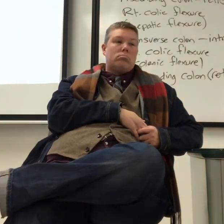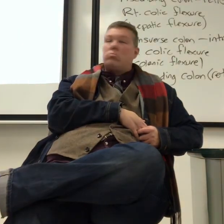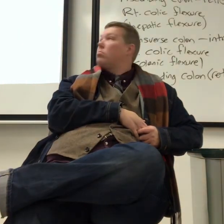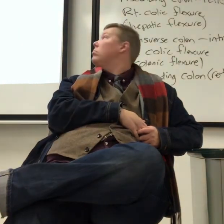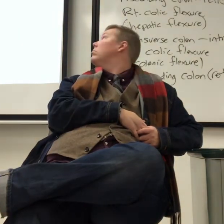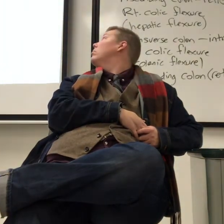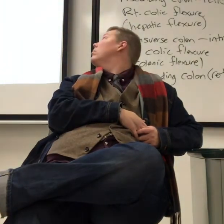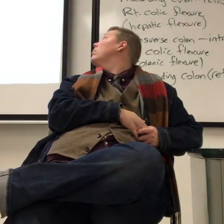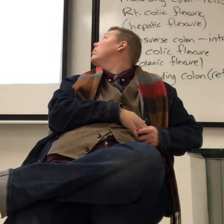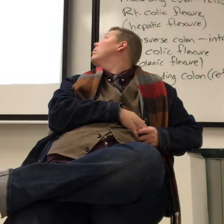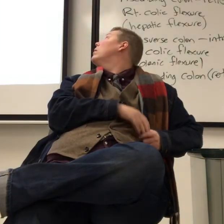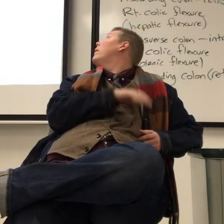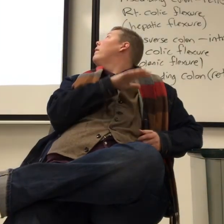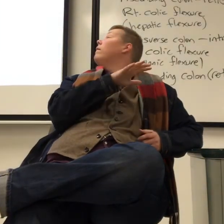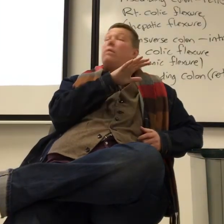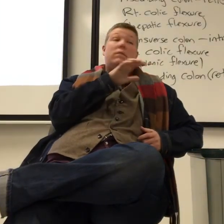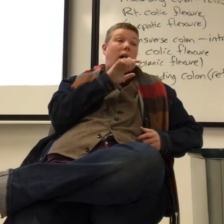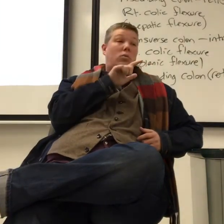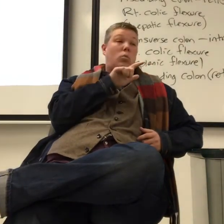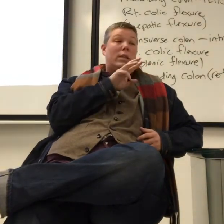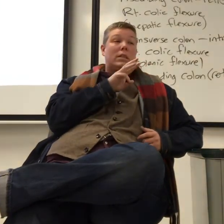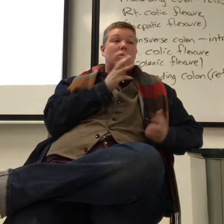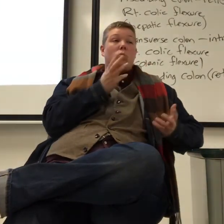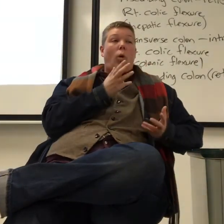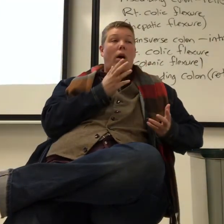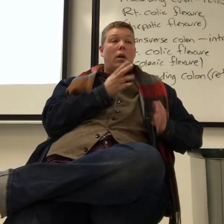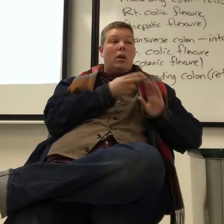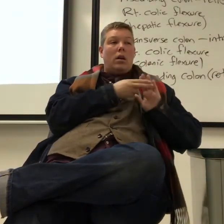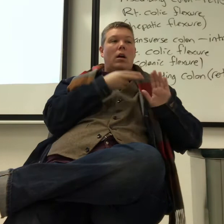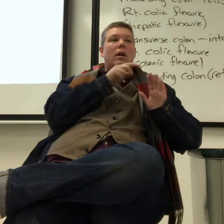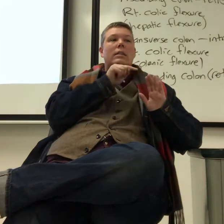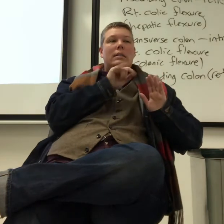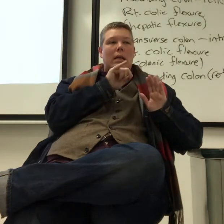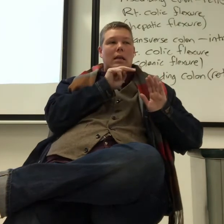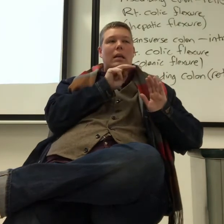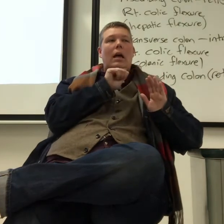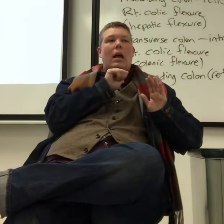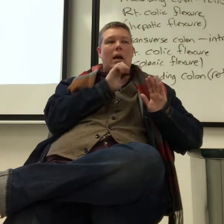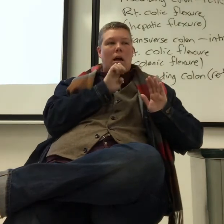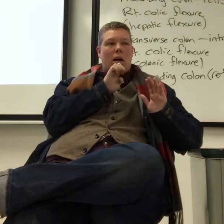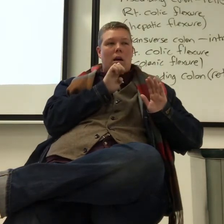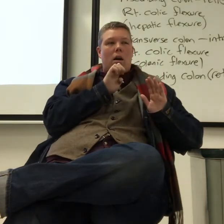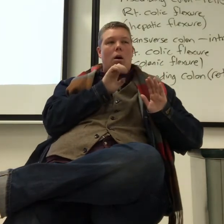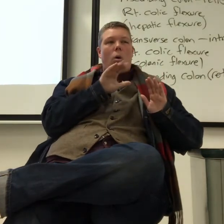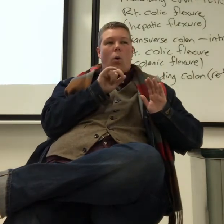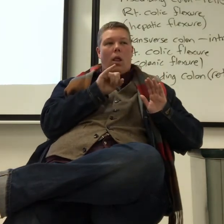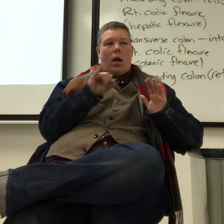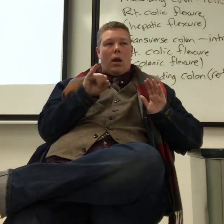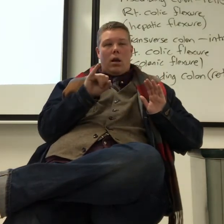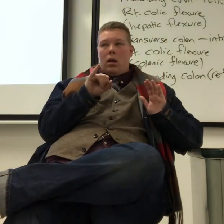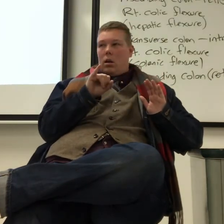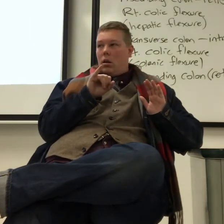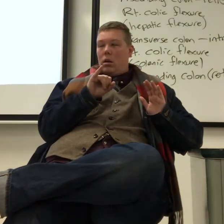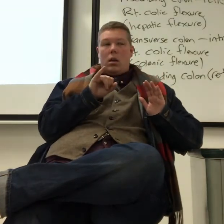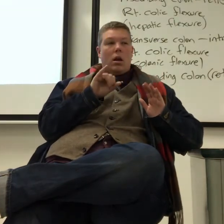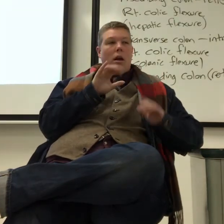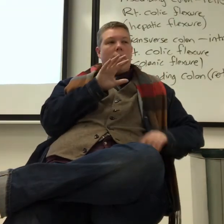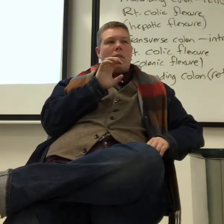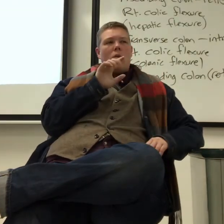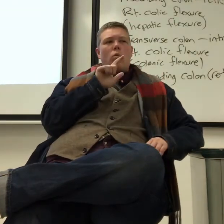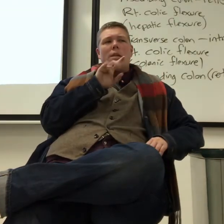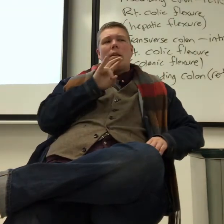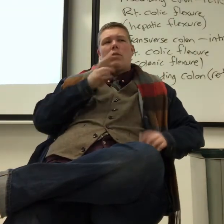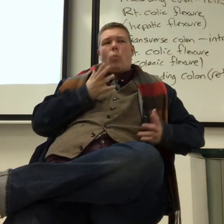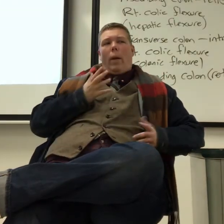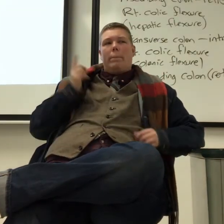So what's 526? Tinea coli. What do you think 526 527 is going for?